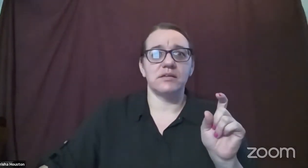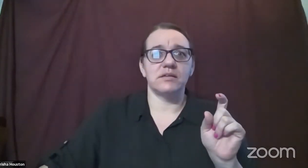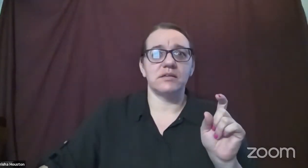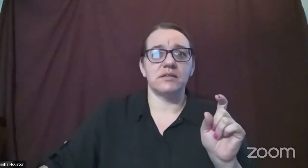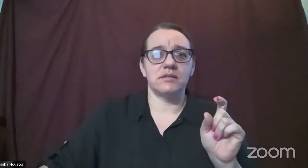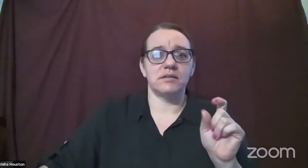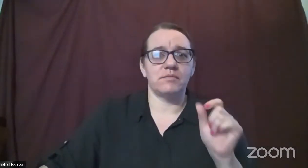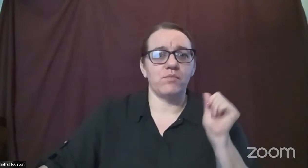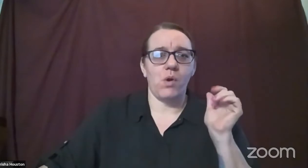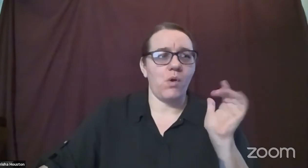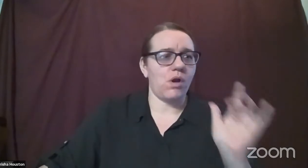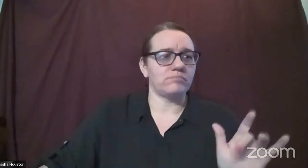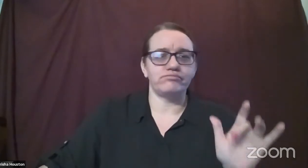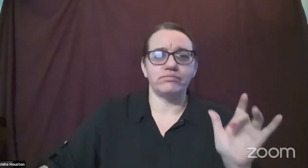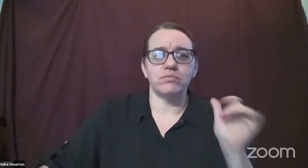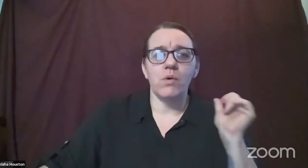Can anyone see it yet?